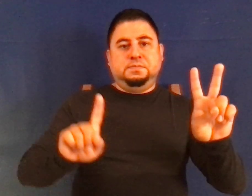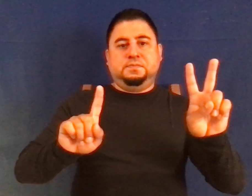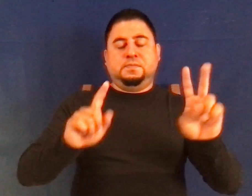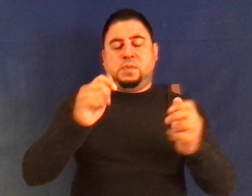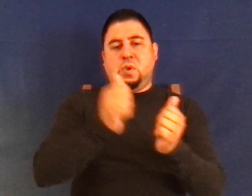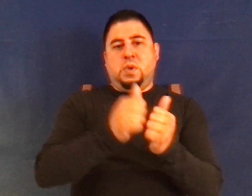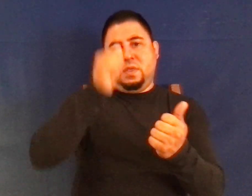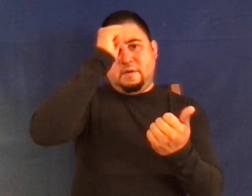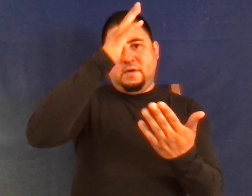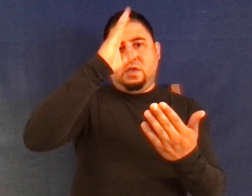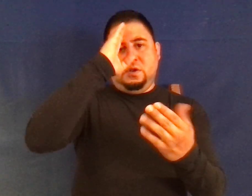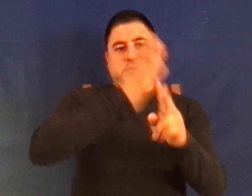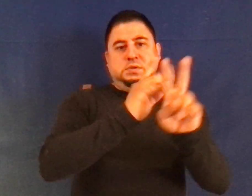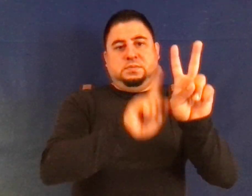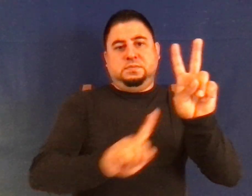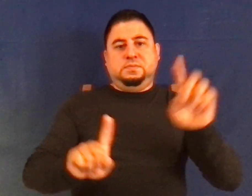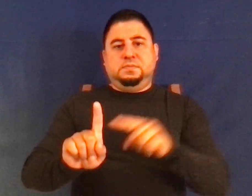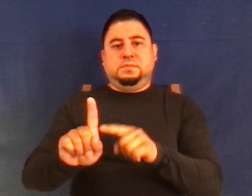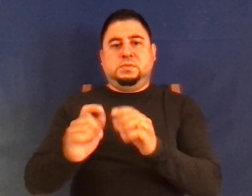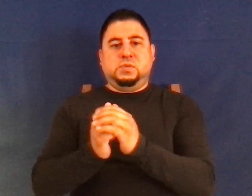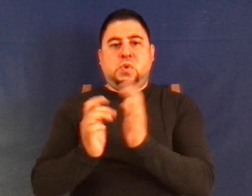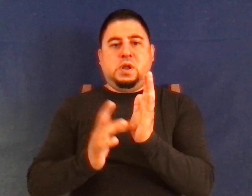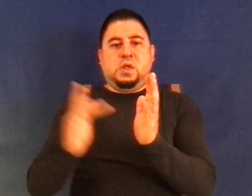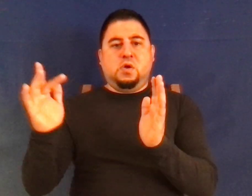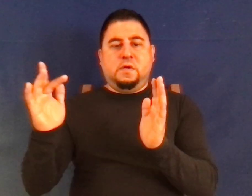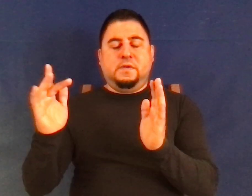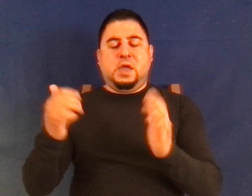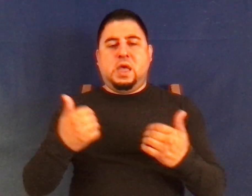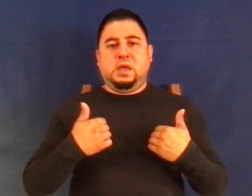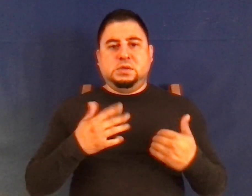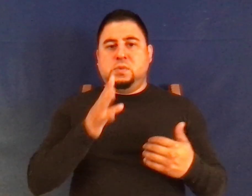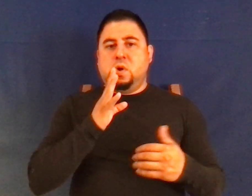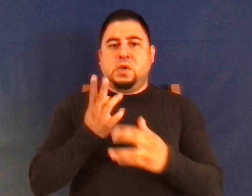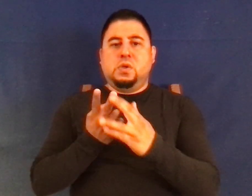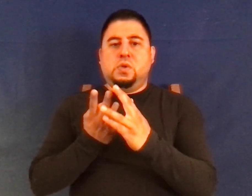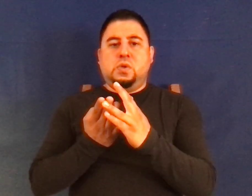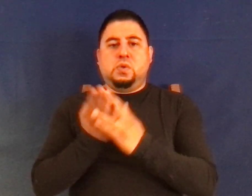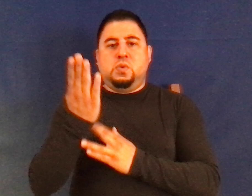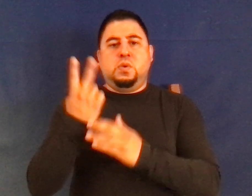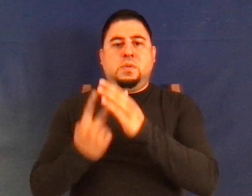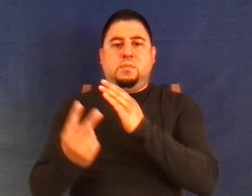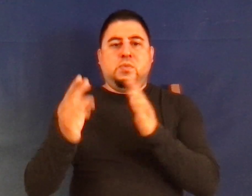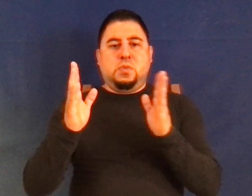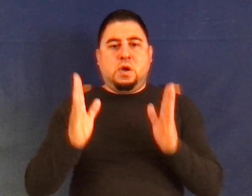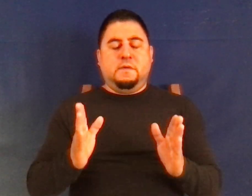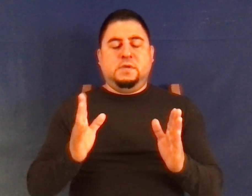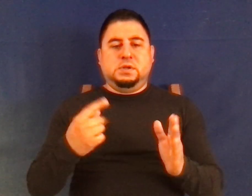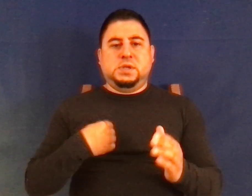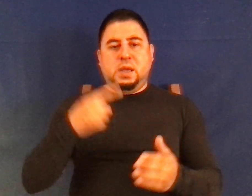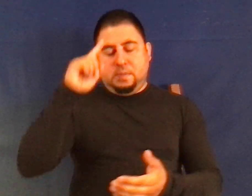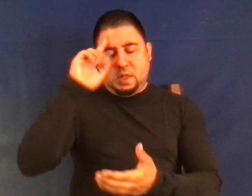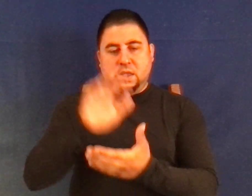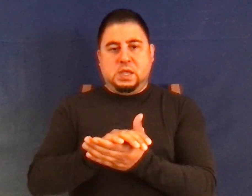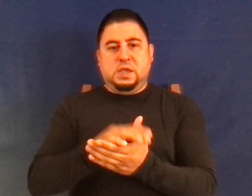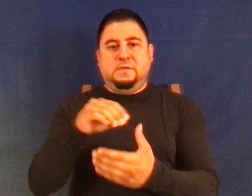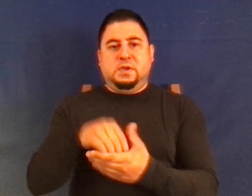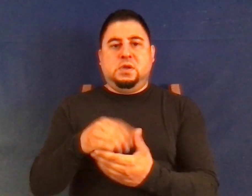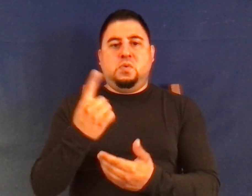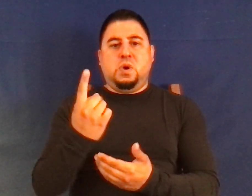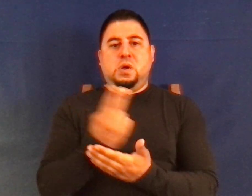the Father and the Son is adored and glorified, who has spoken through the prophets. I believe in one holy,